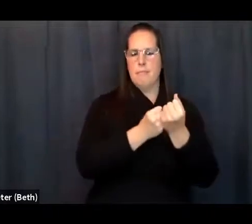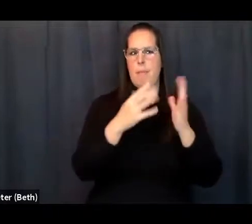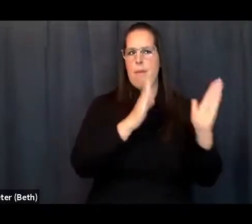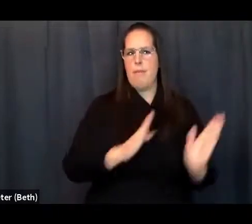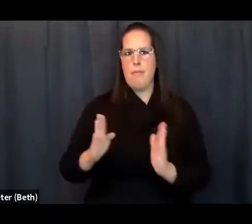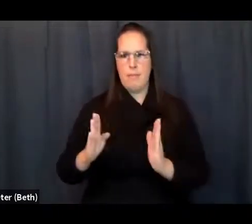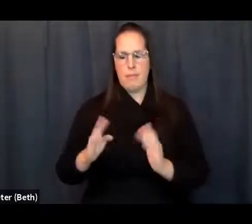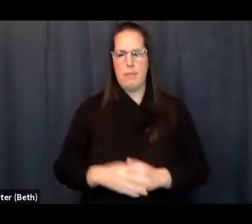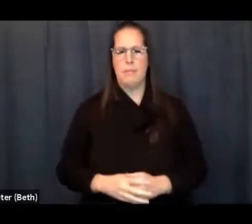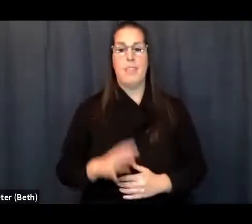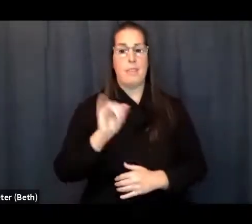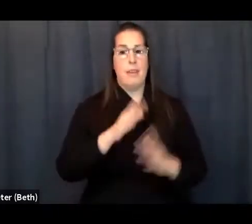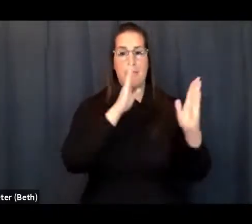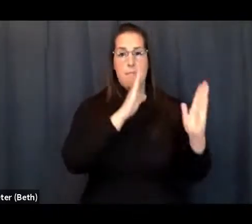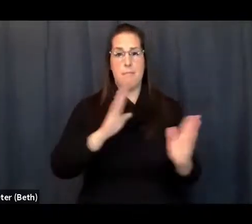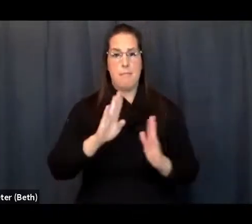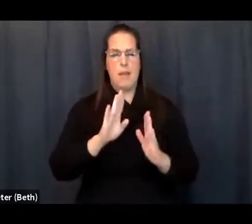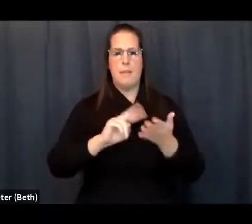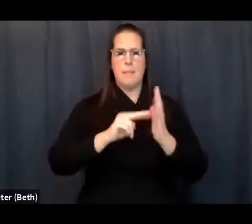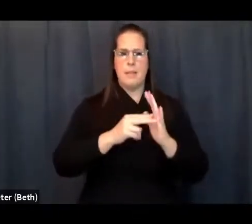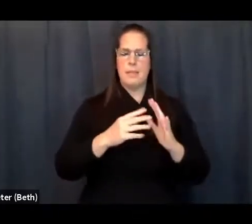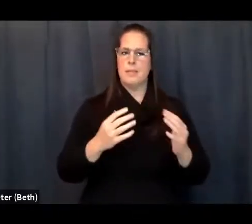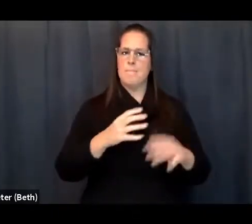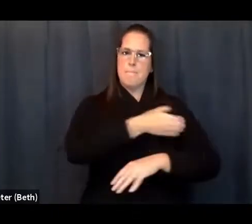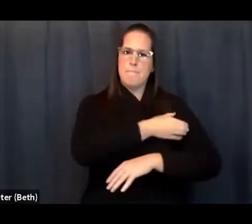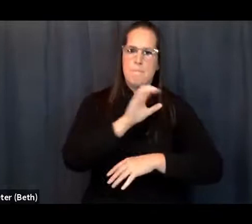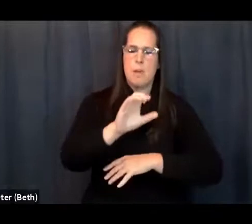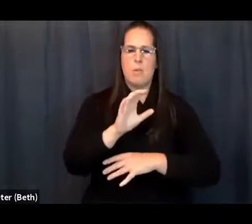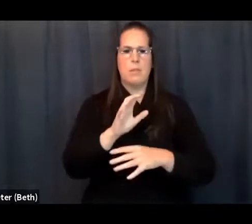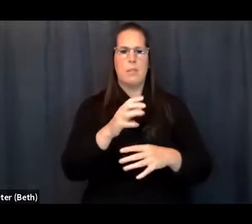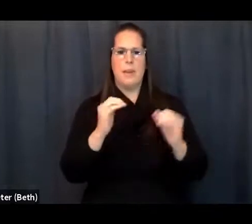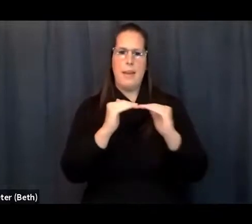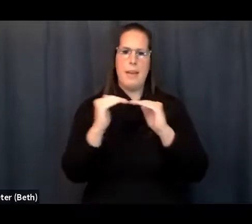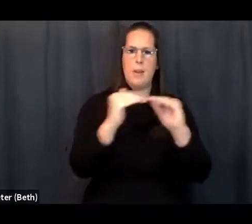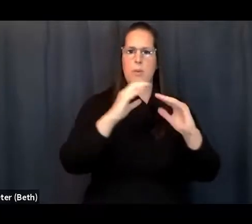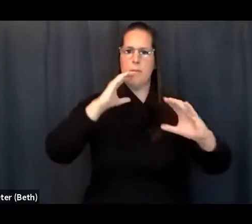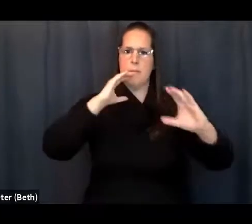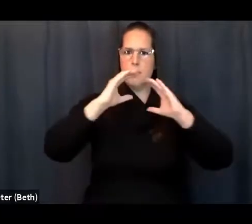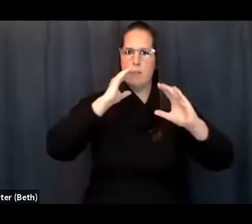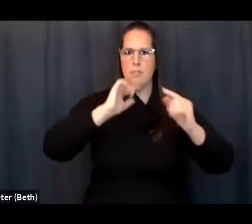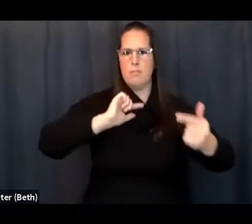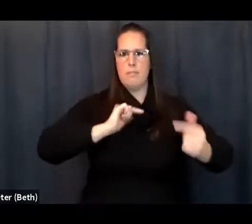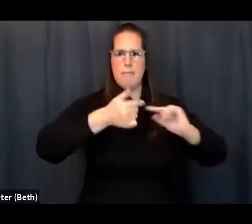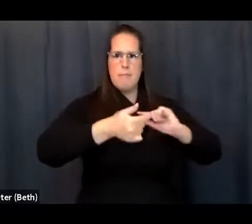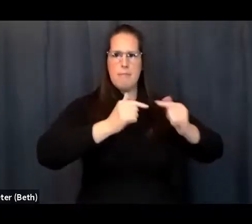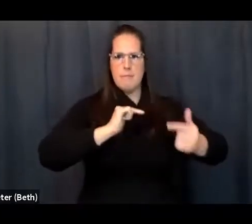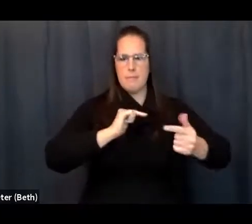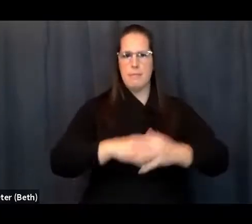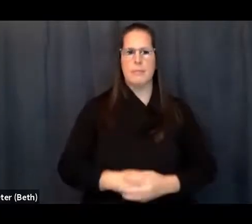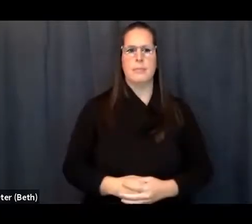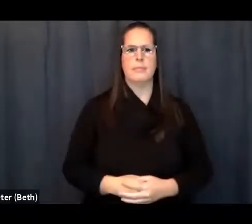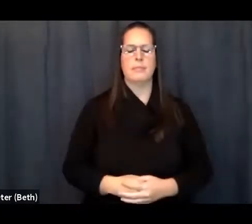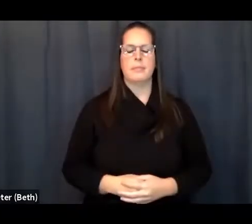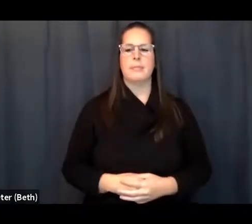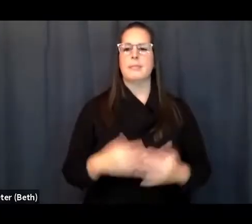generates an empowered equity communication dialogue. Equity inclusion language can be learned